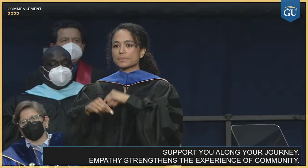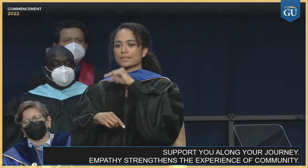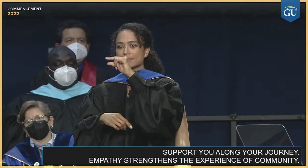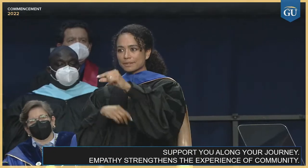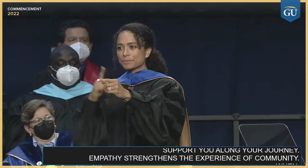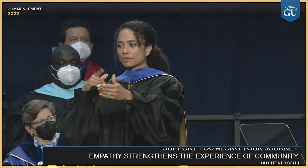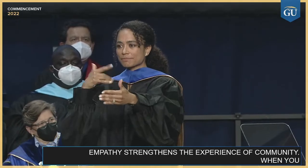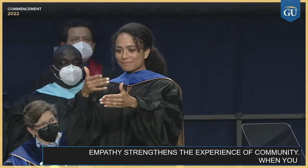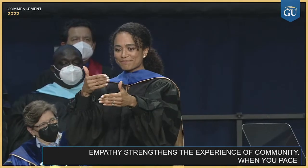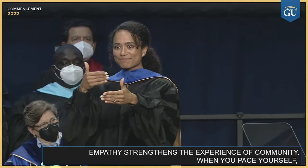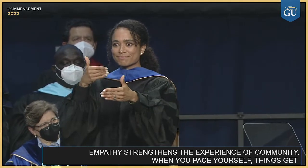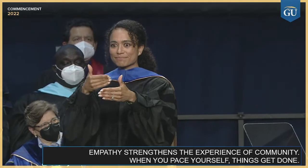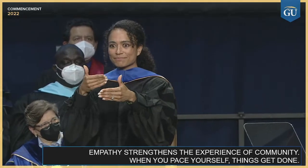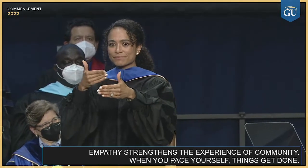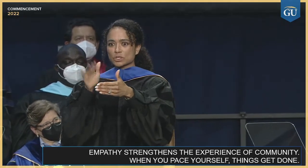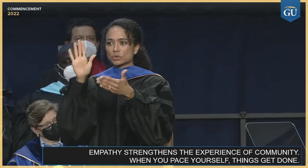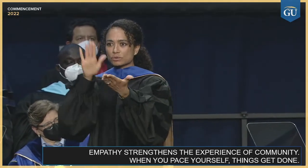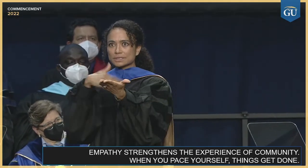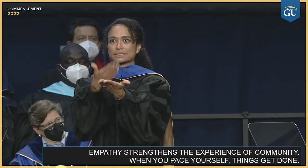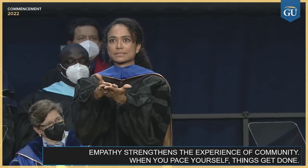by little, you get closer to your destination.